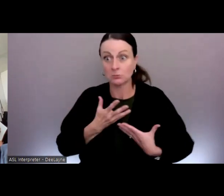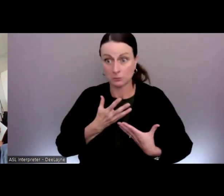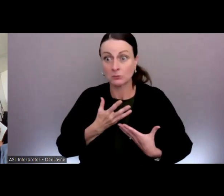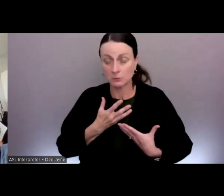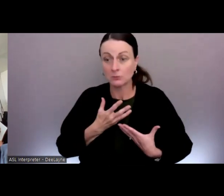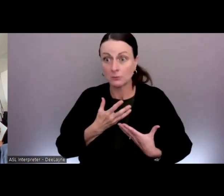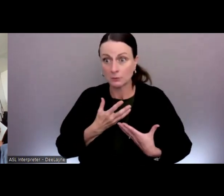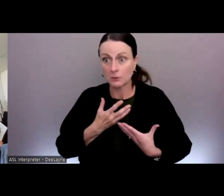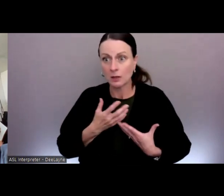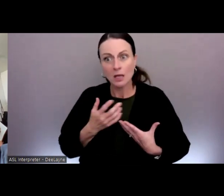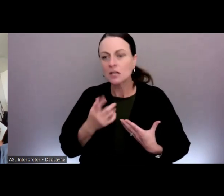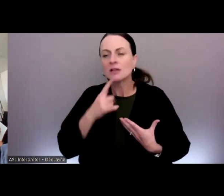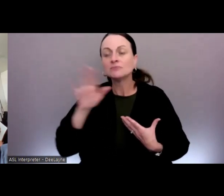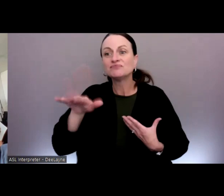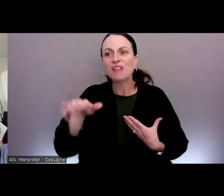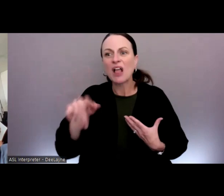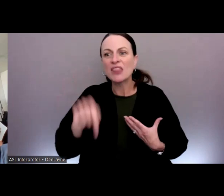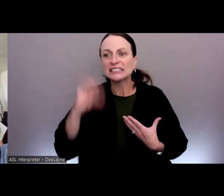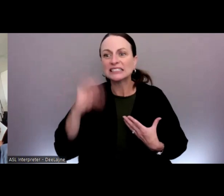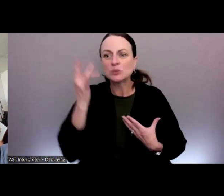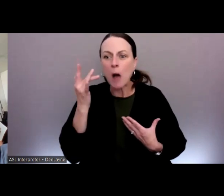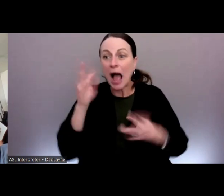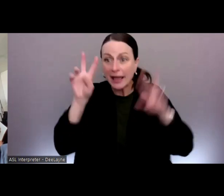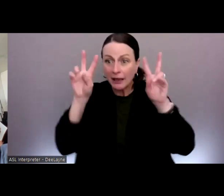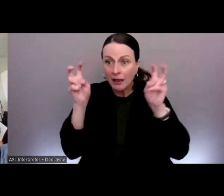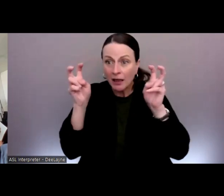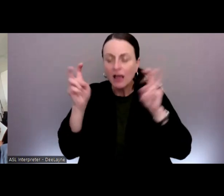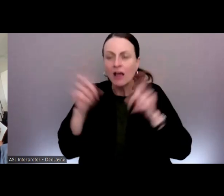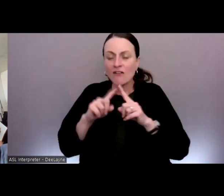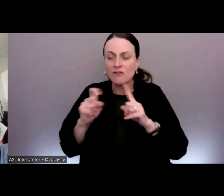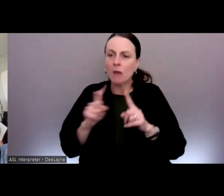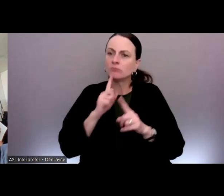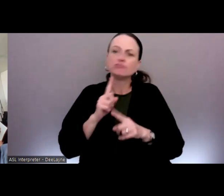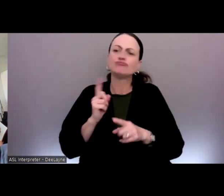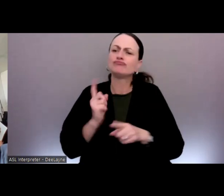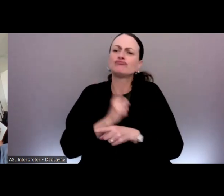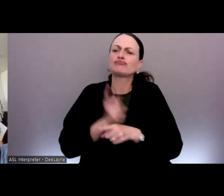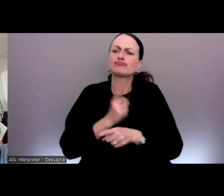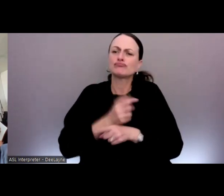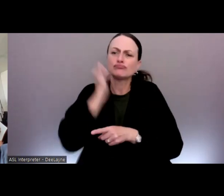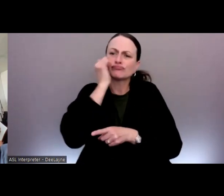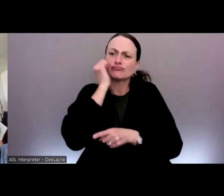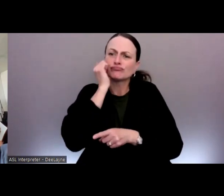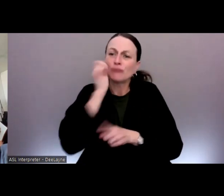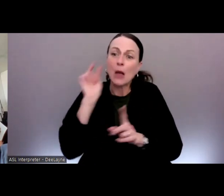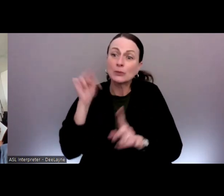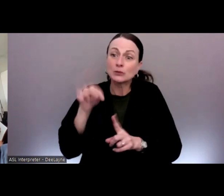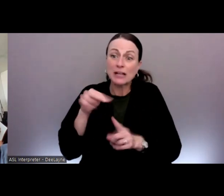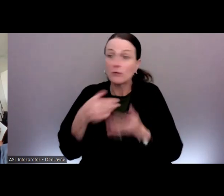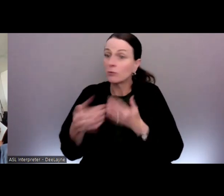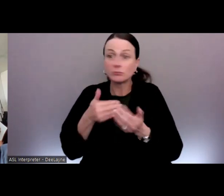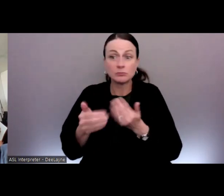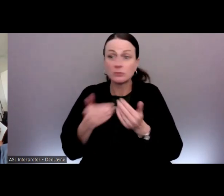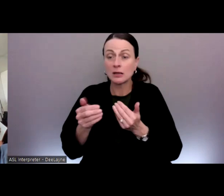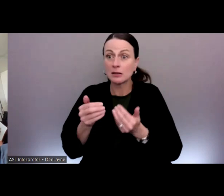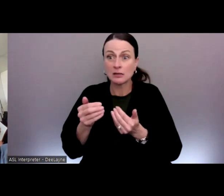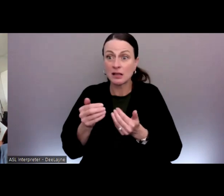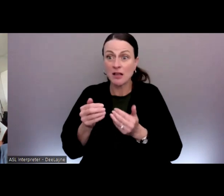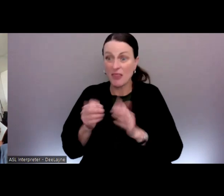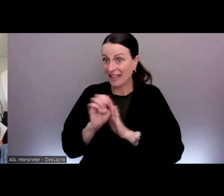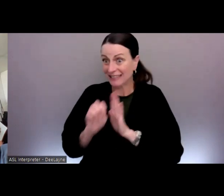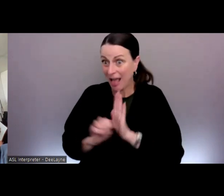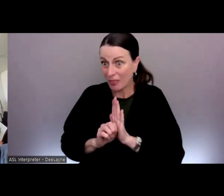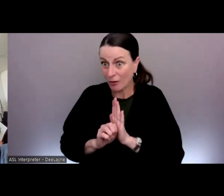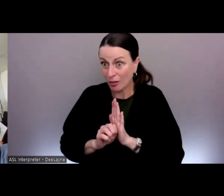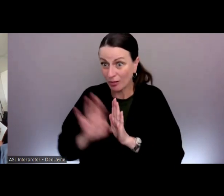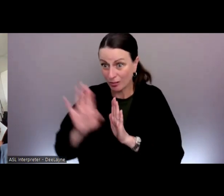noting that this is why, quote, from a pragmatic perspective, whether or not that's ethical,